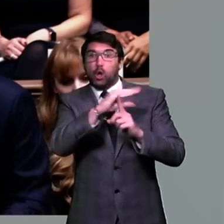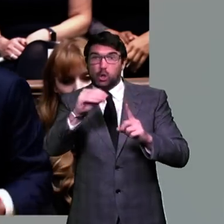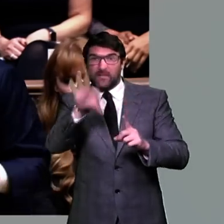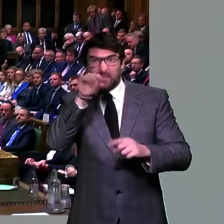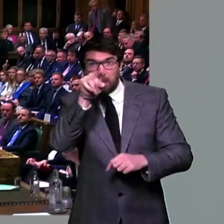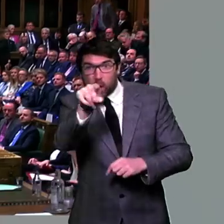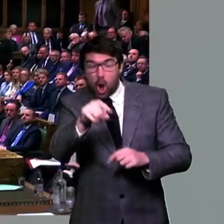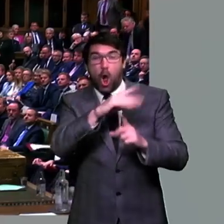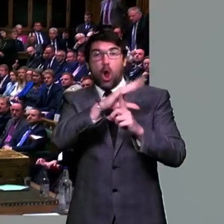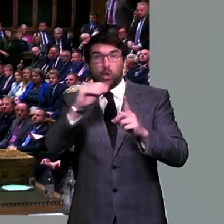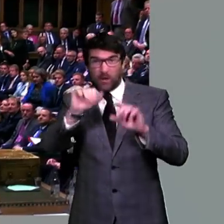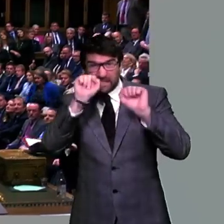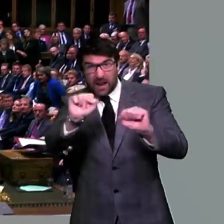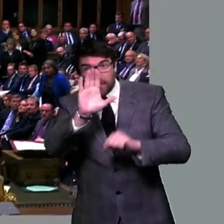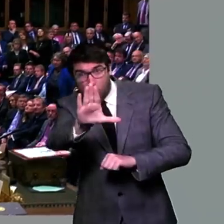again?